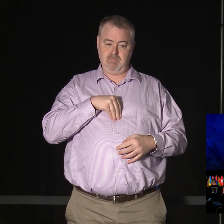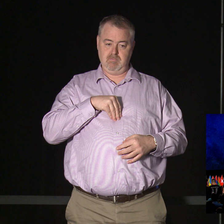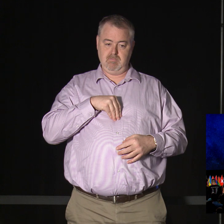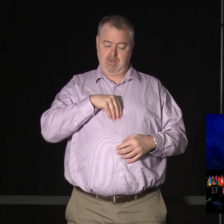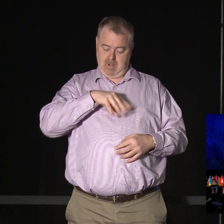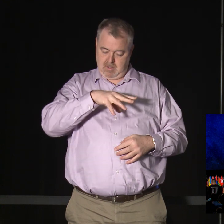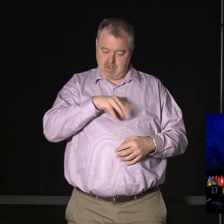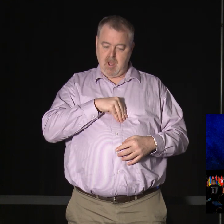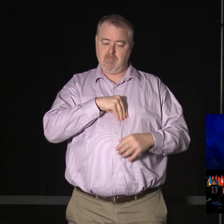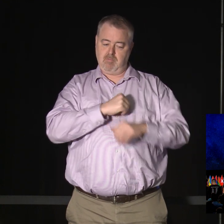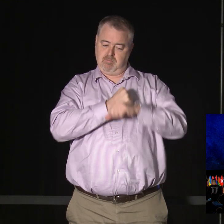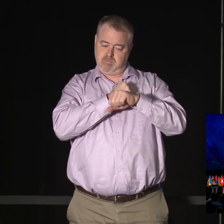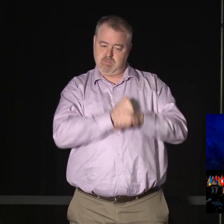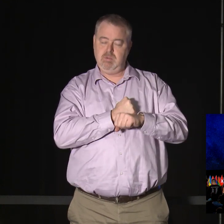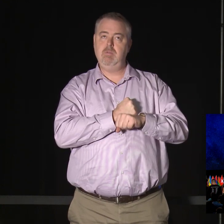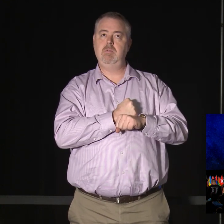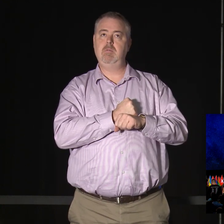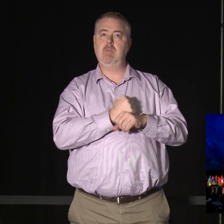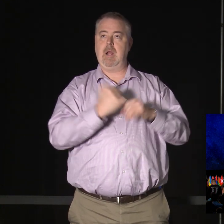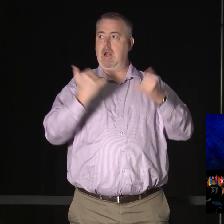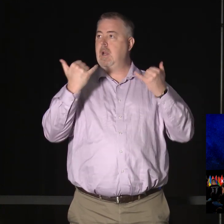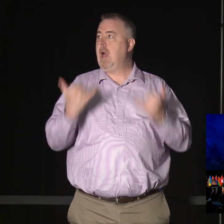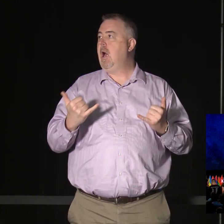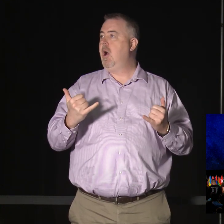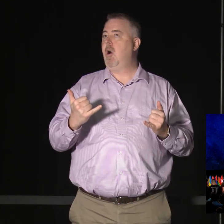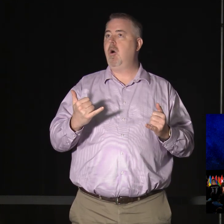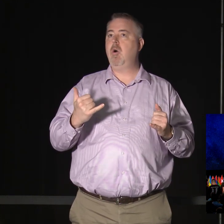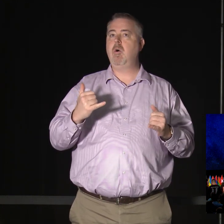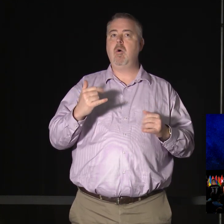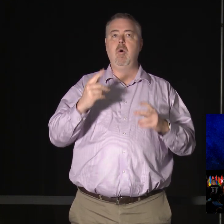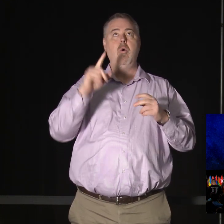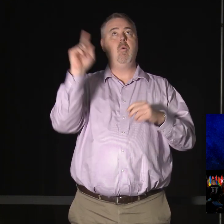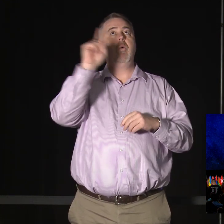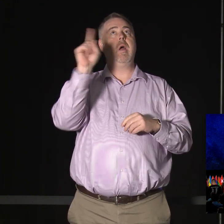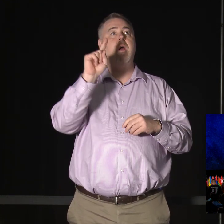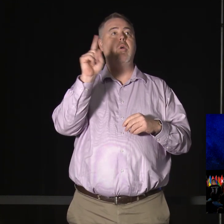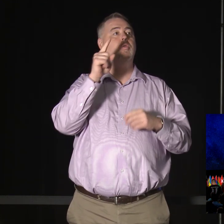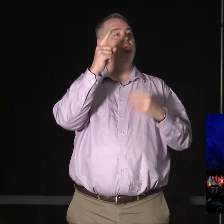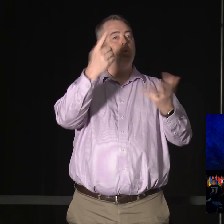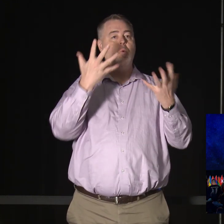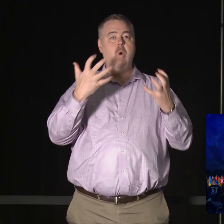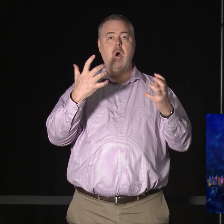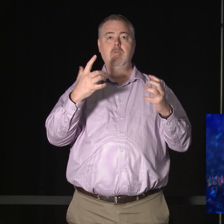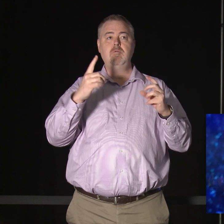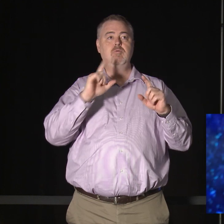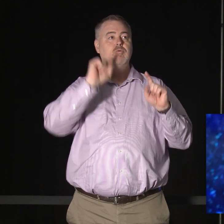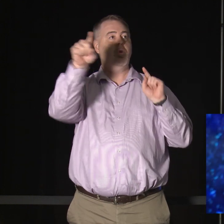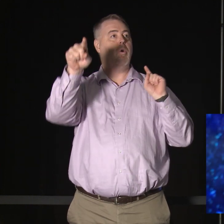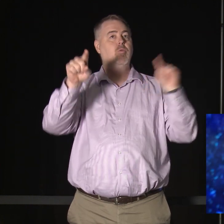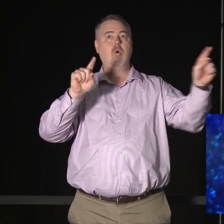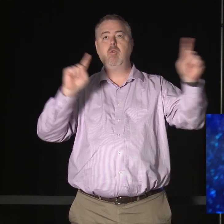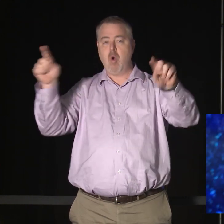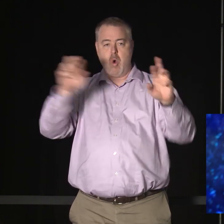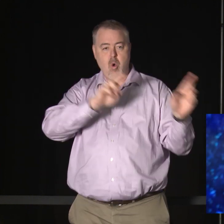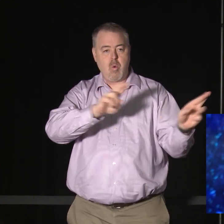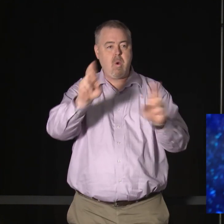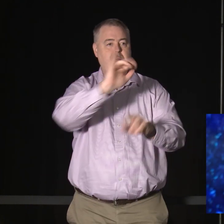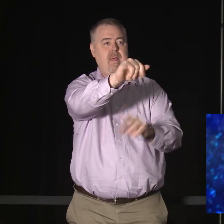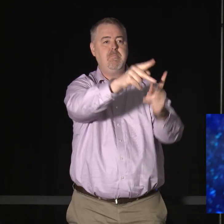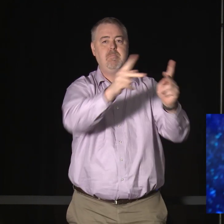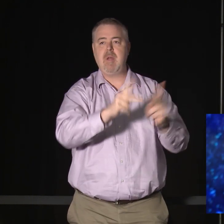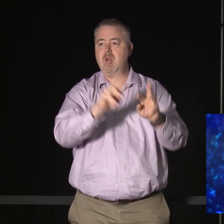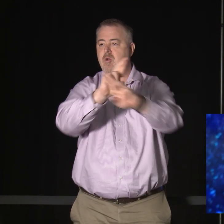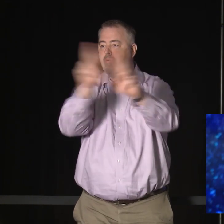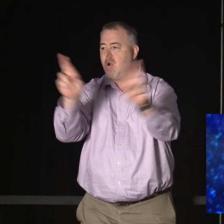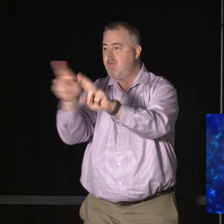I pray that you would even now prepare the places where each one of us will go. Prepare the souls that each and every one